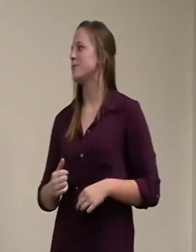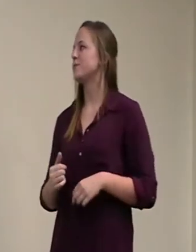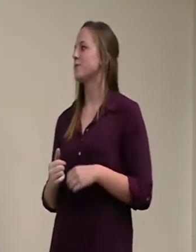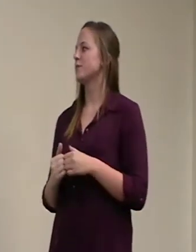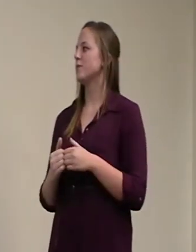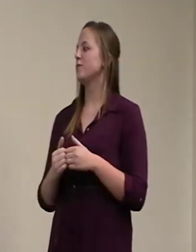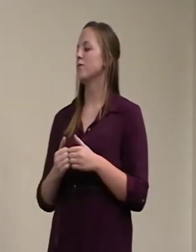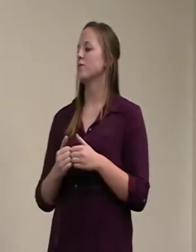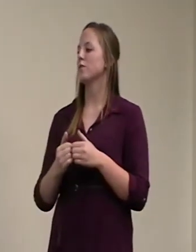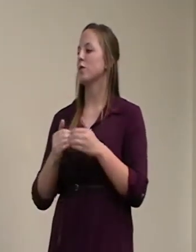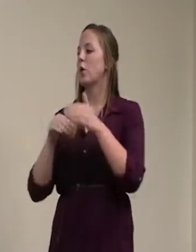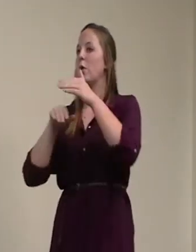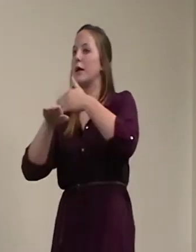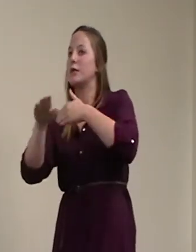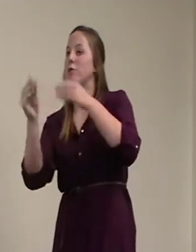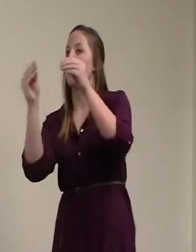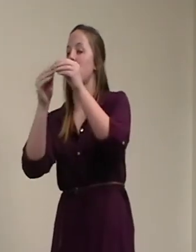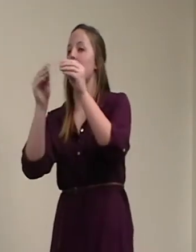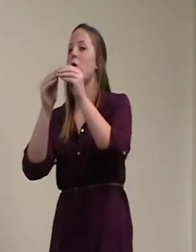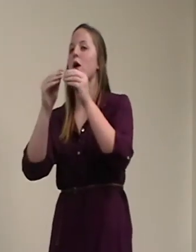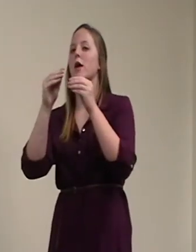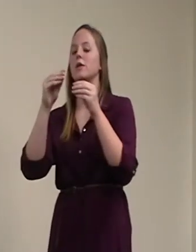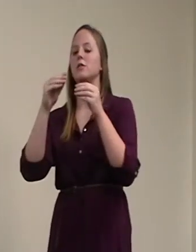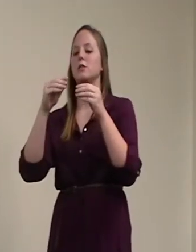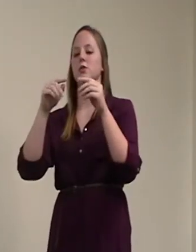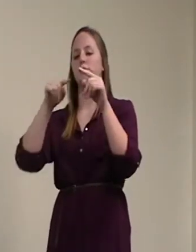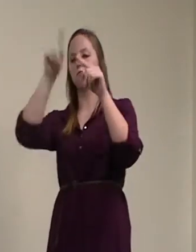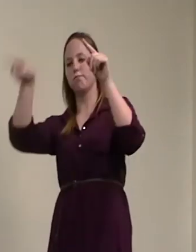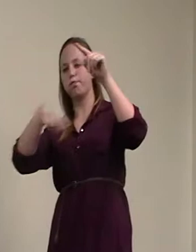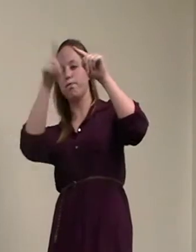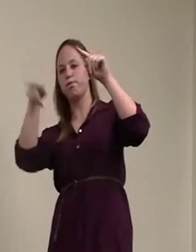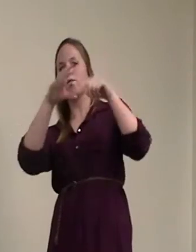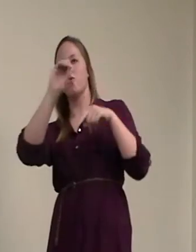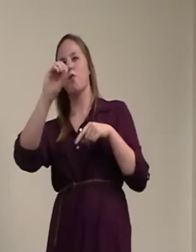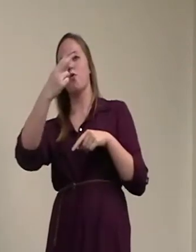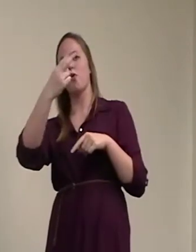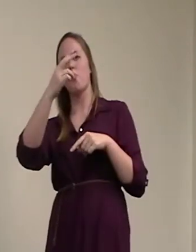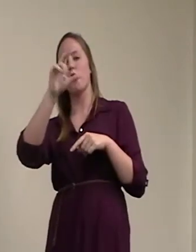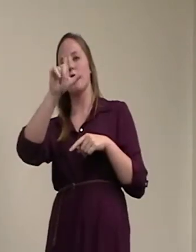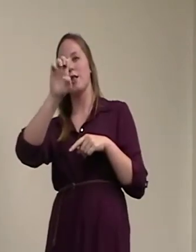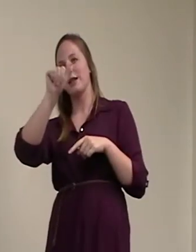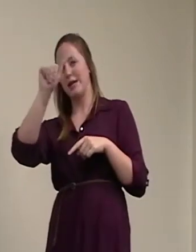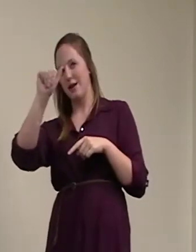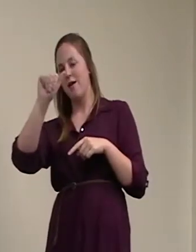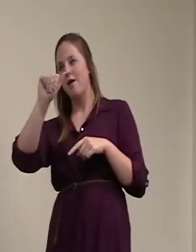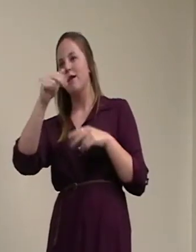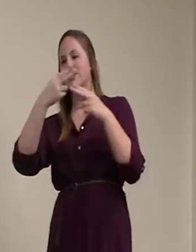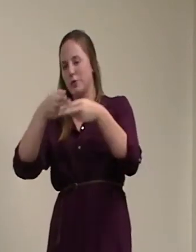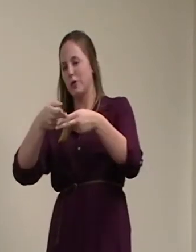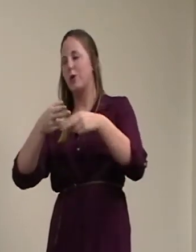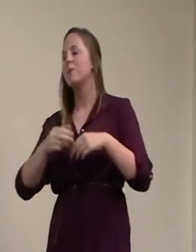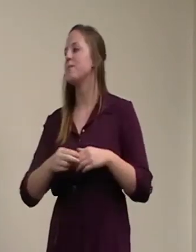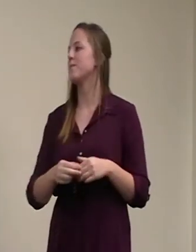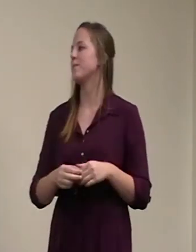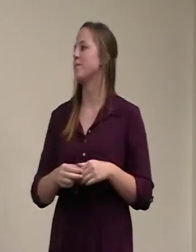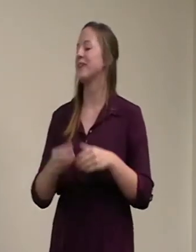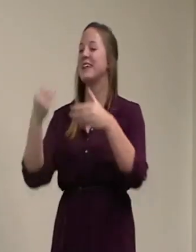semicircular canals which control your balance. Inside the cochlea, there's fluid and tiny